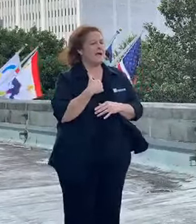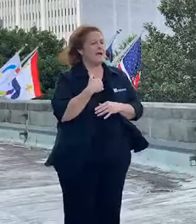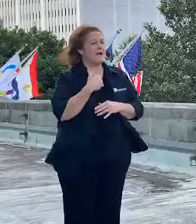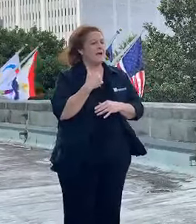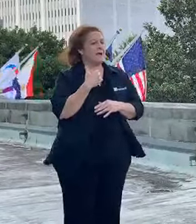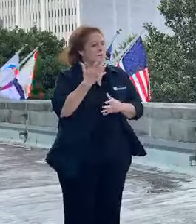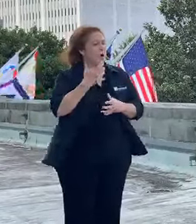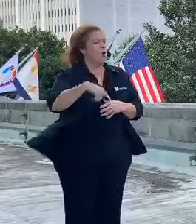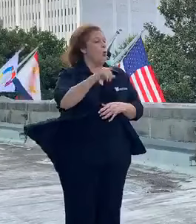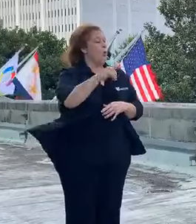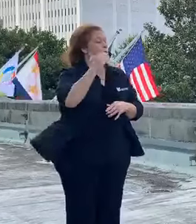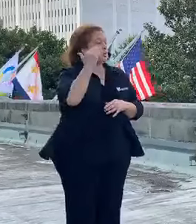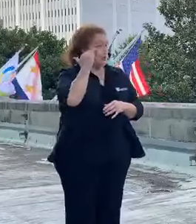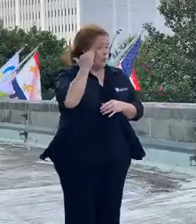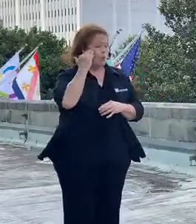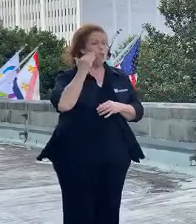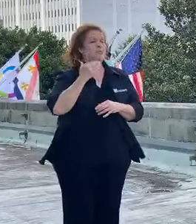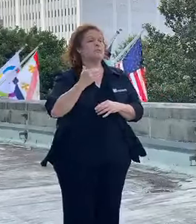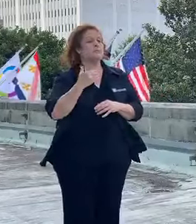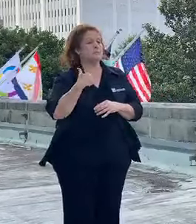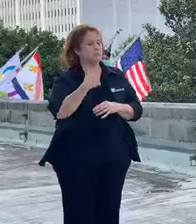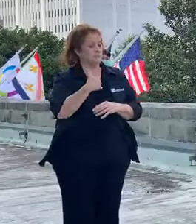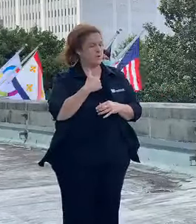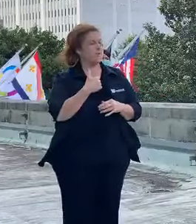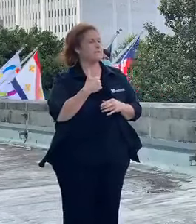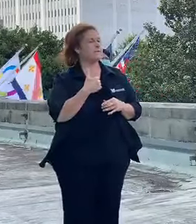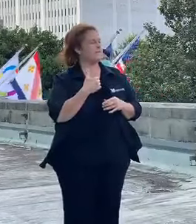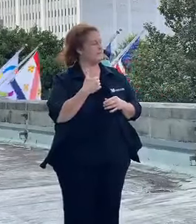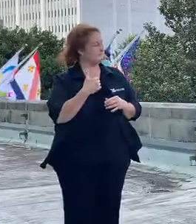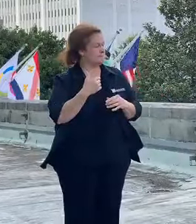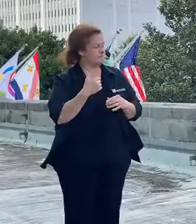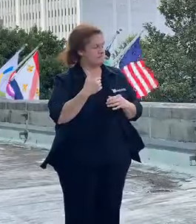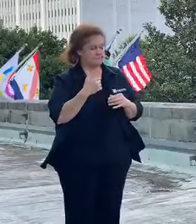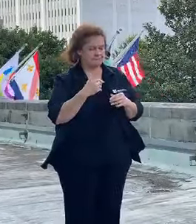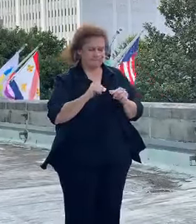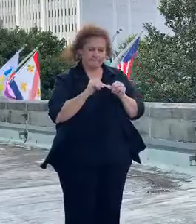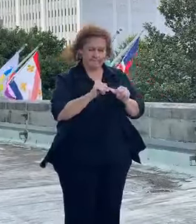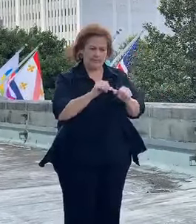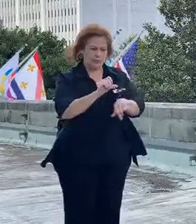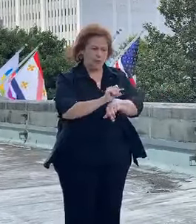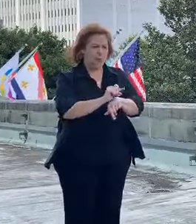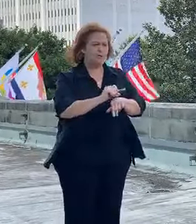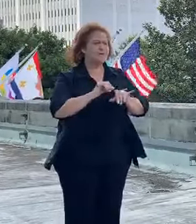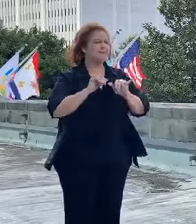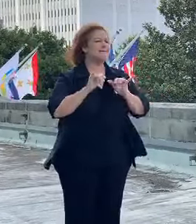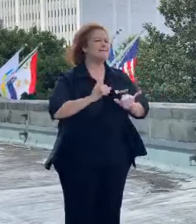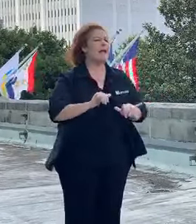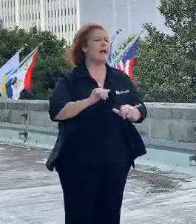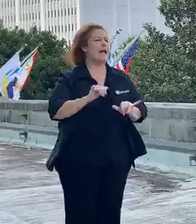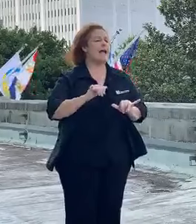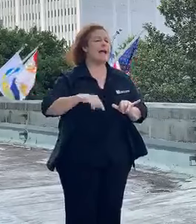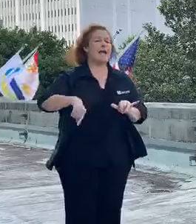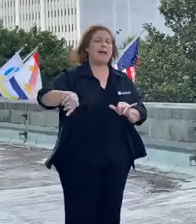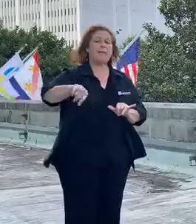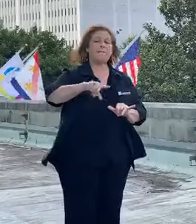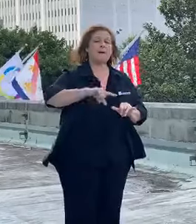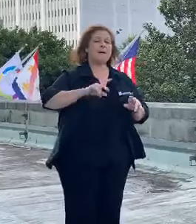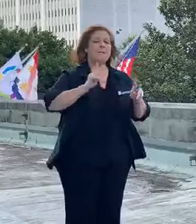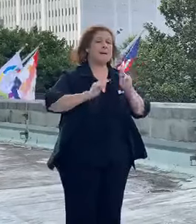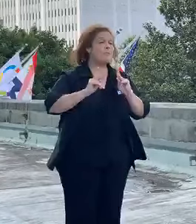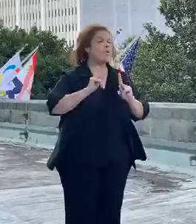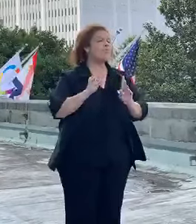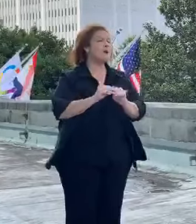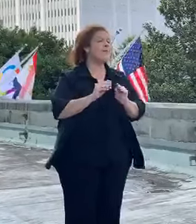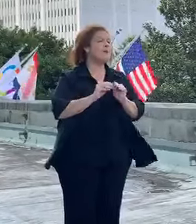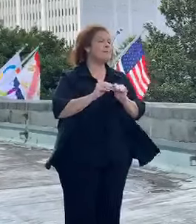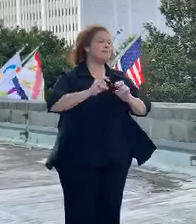public should know and be comforted that we have a lot of the same players, a lot of the same faces, people that I've been able to shake hands with